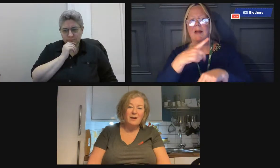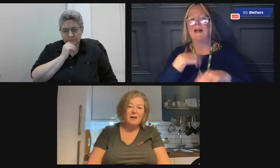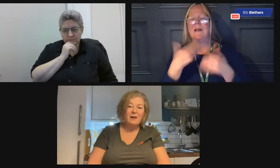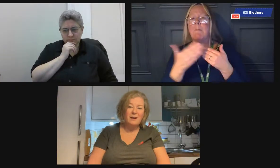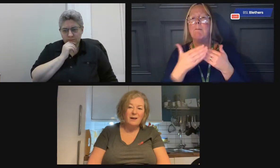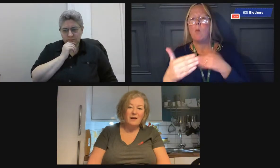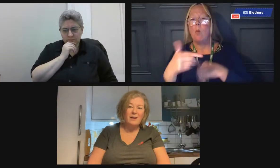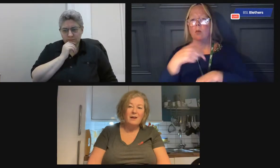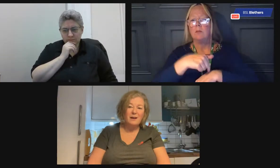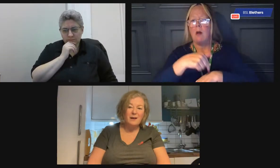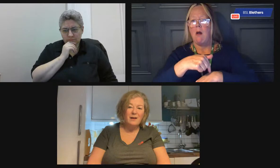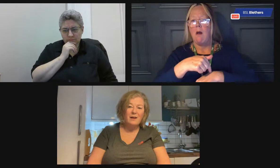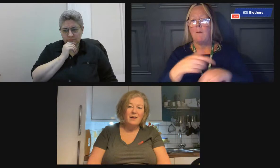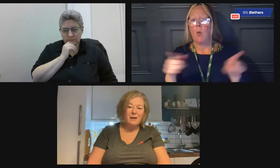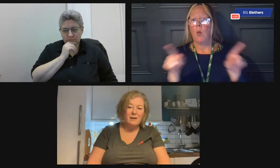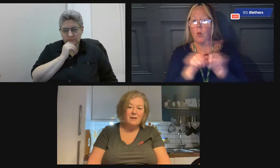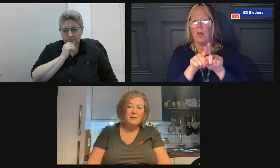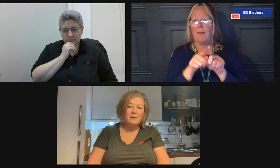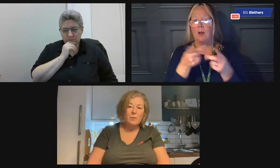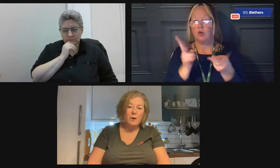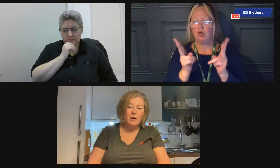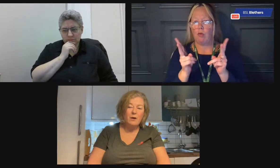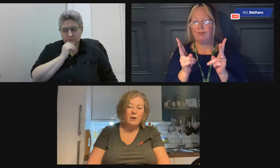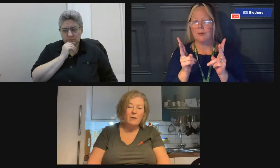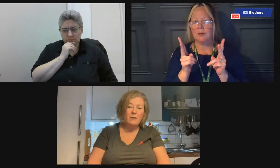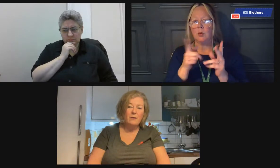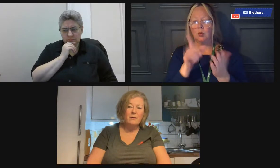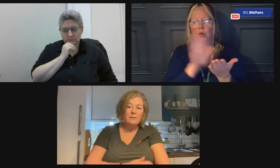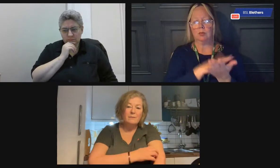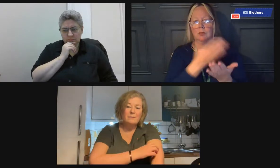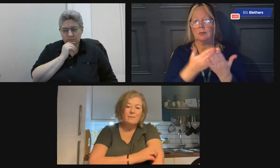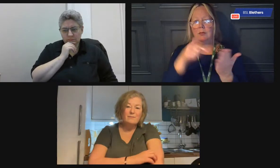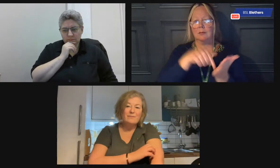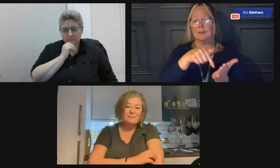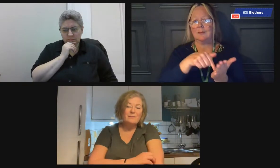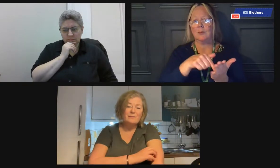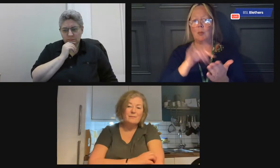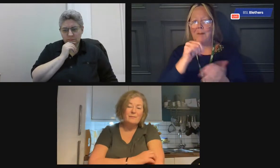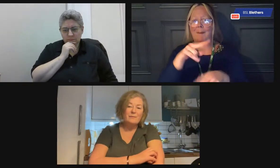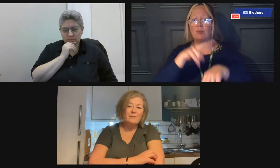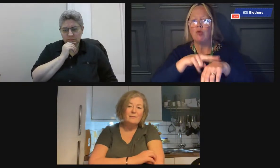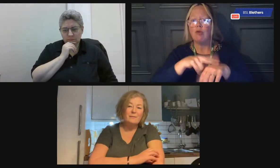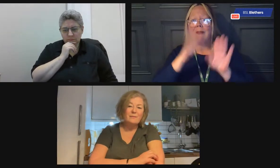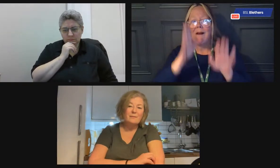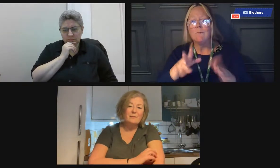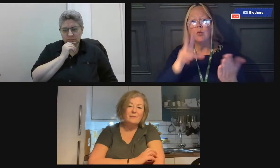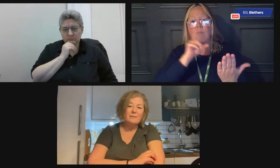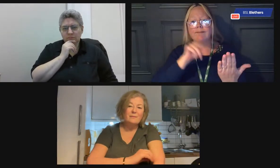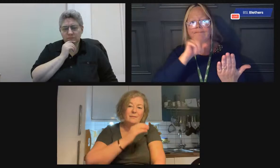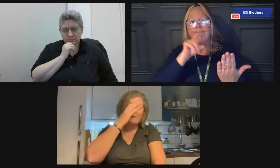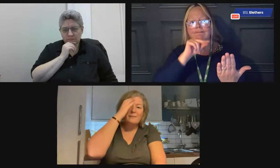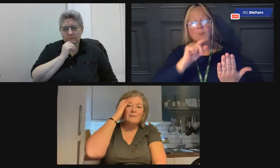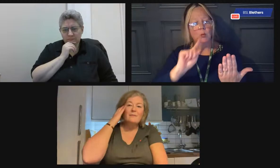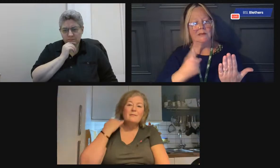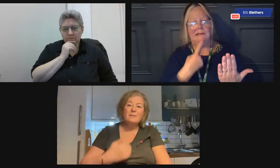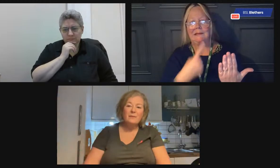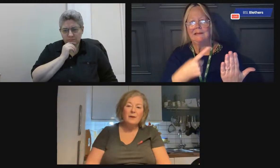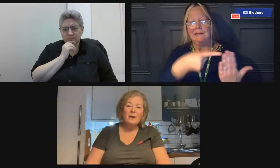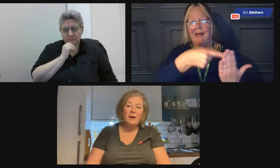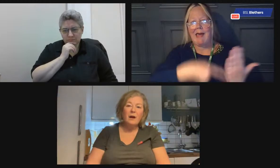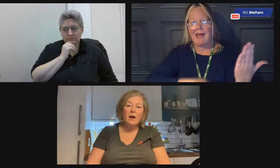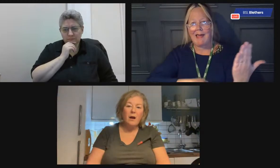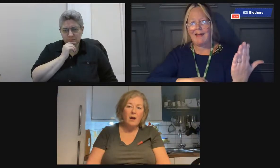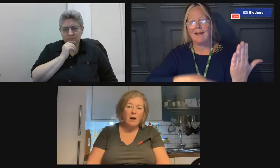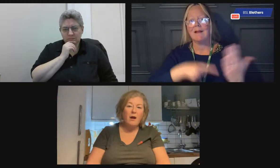consent form. Ask your doctor for more time with your interpreter to translate that